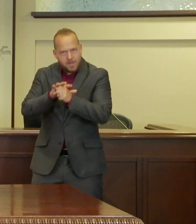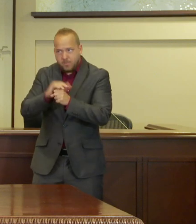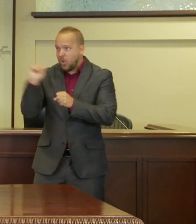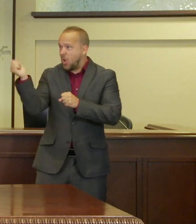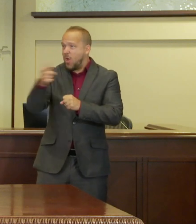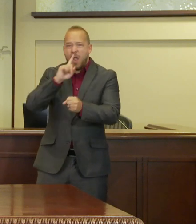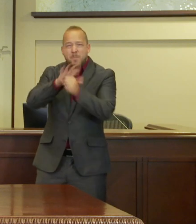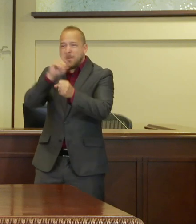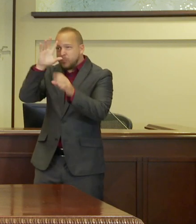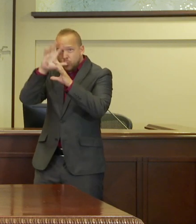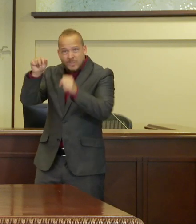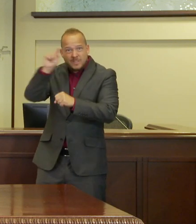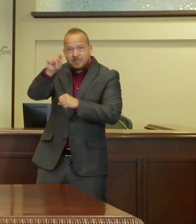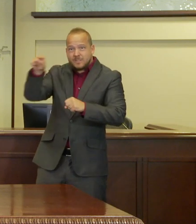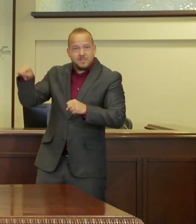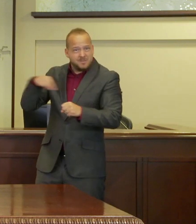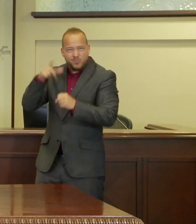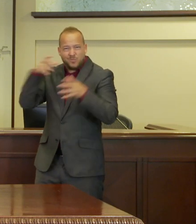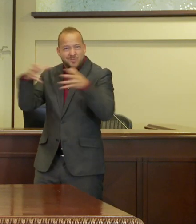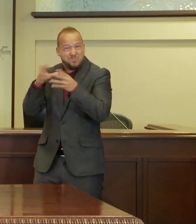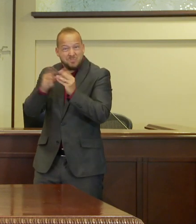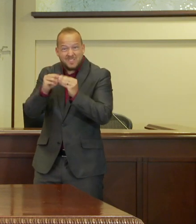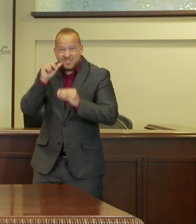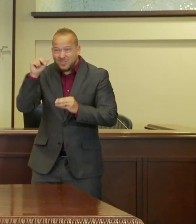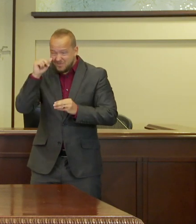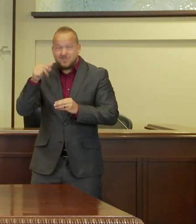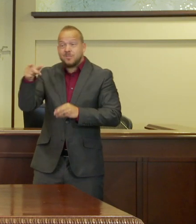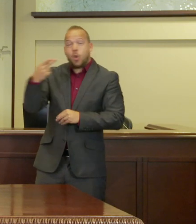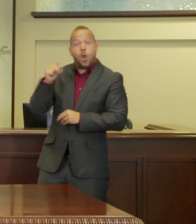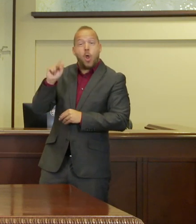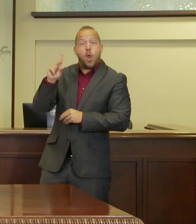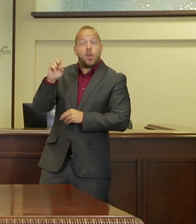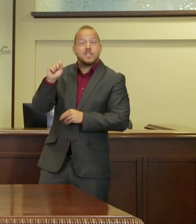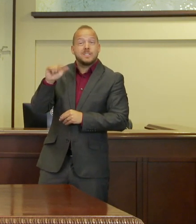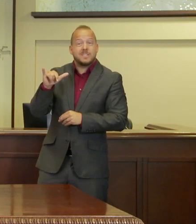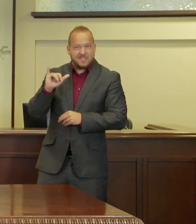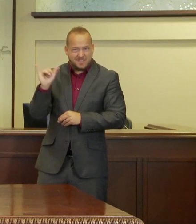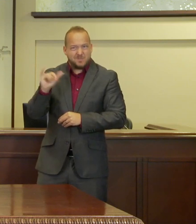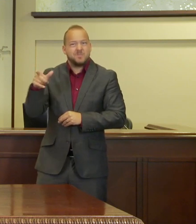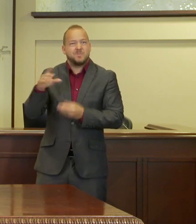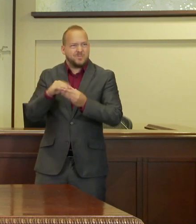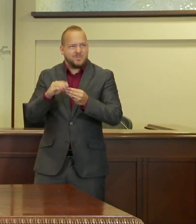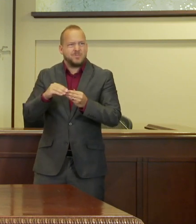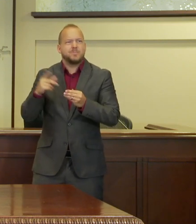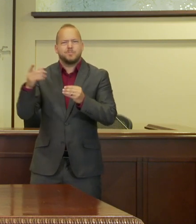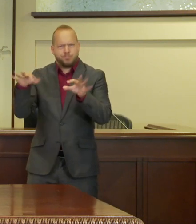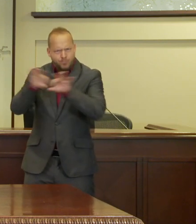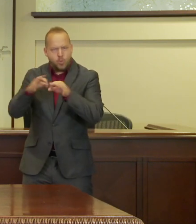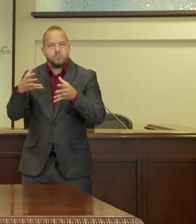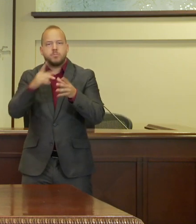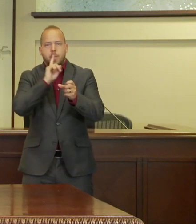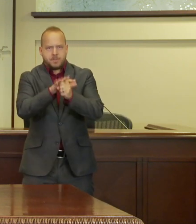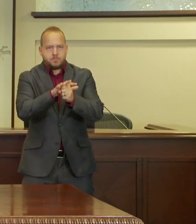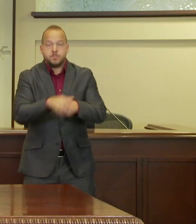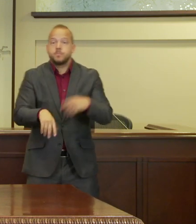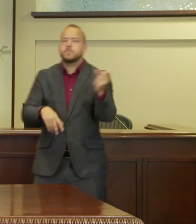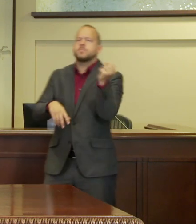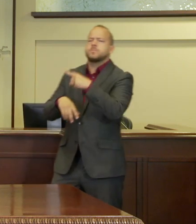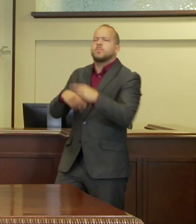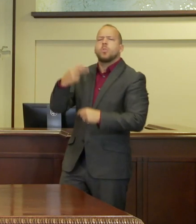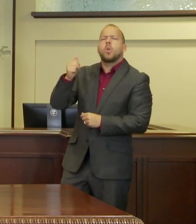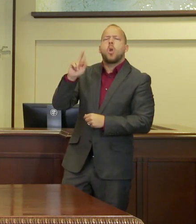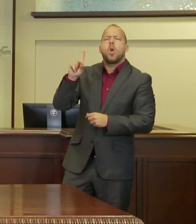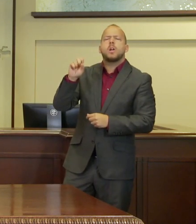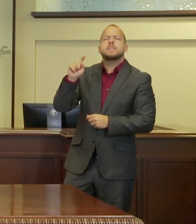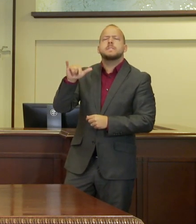Joanne Hardesty. A couple of different TV stations are asking for your thoughts as the police commissioner about the use of CS gas and tear gas by police